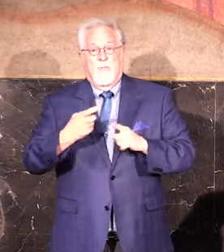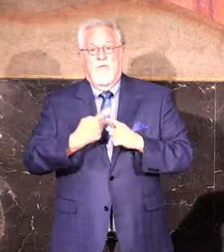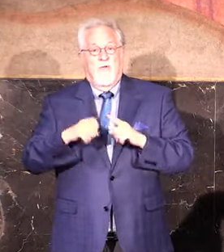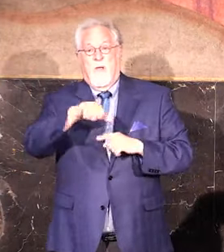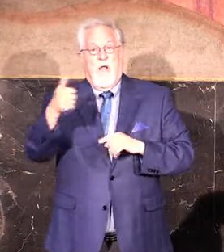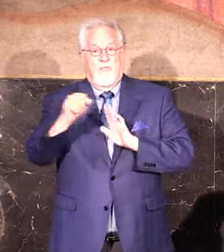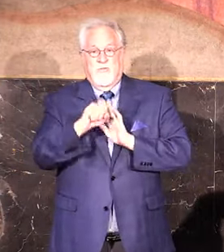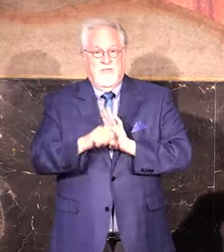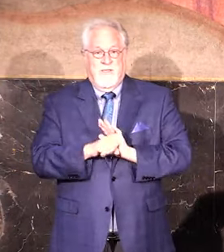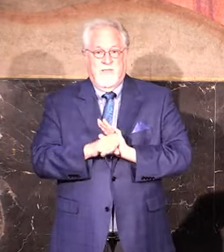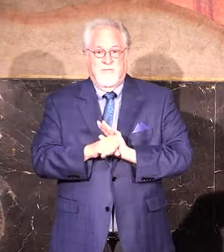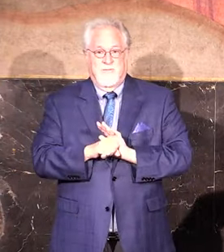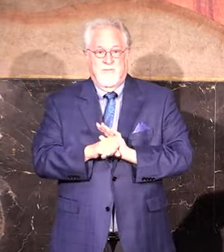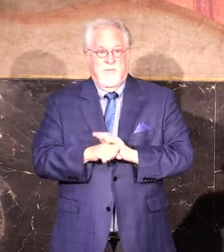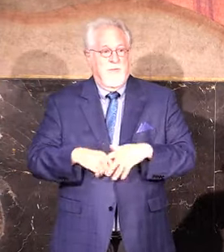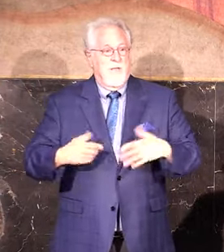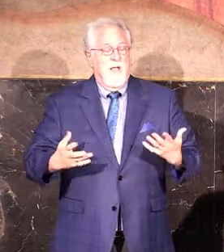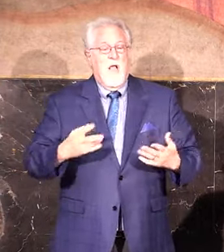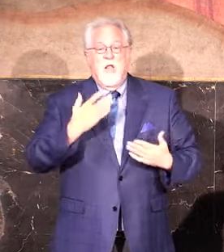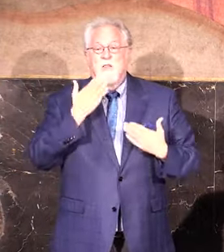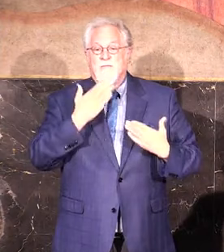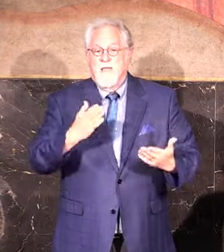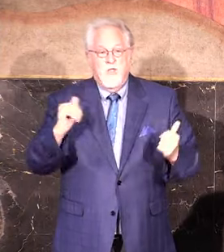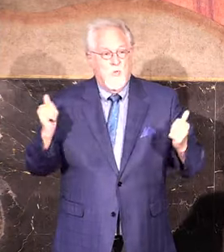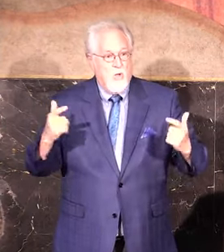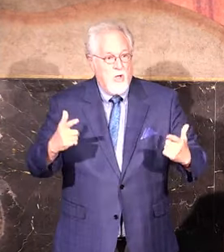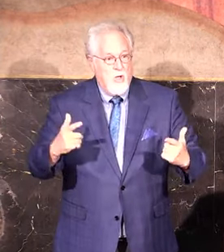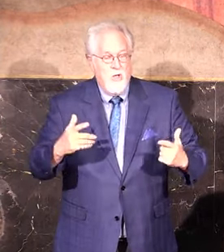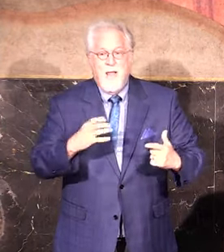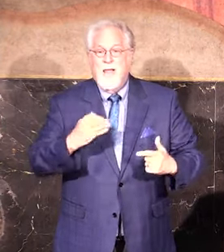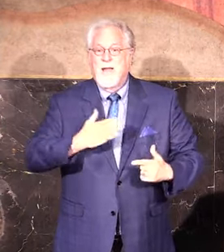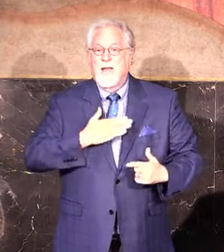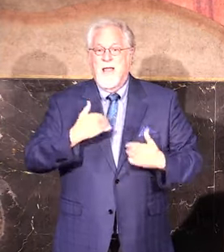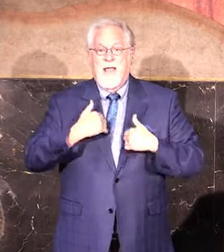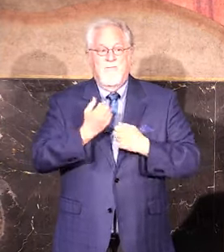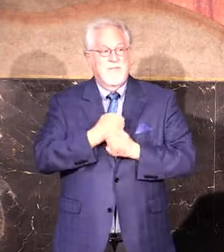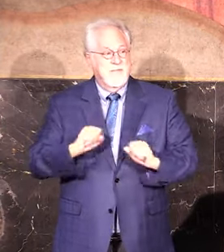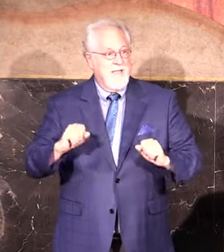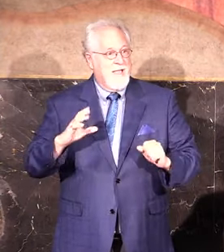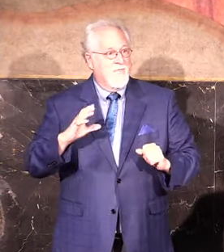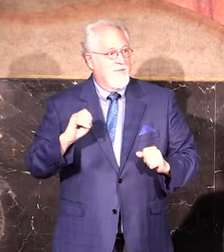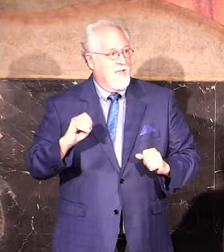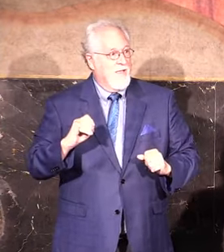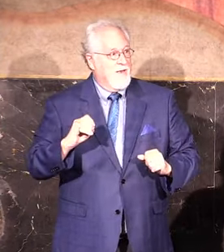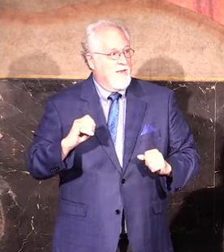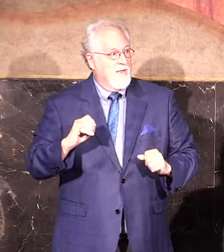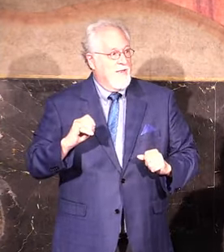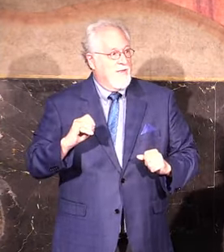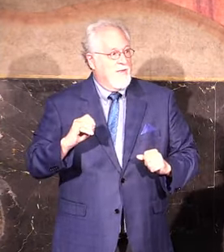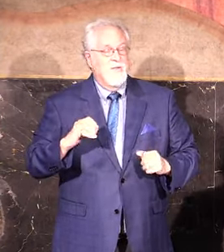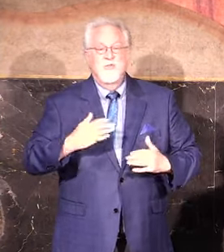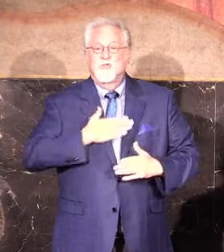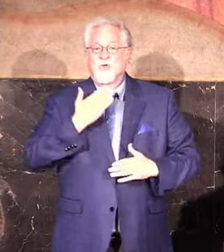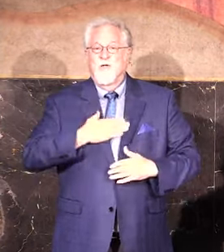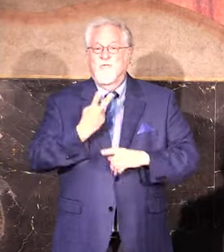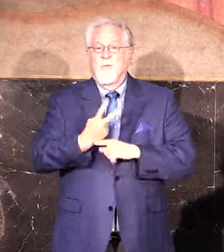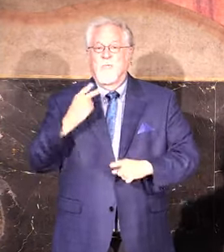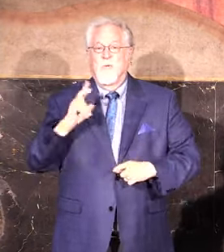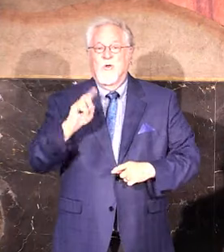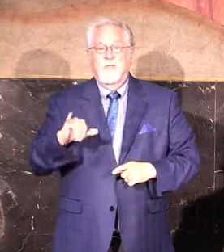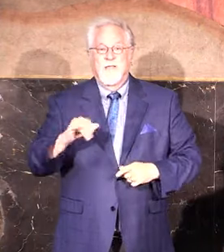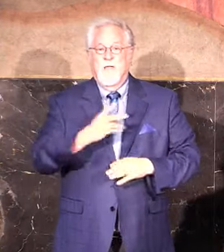states. Look, I want to thank all of you again. Have a safe and joyous Memorial